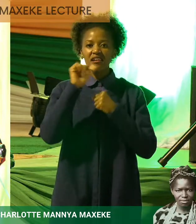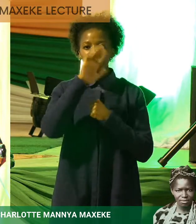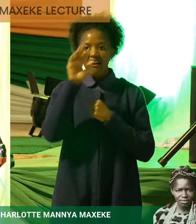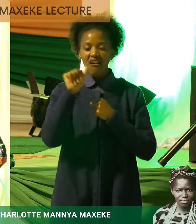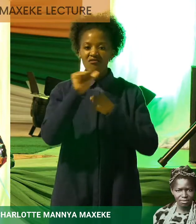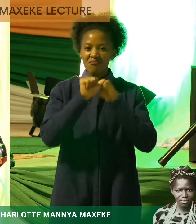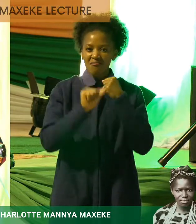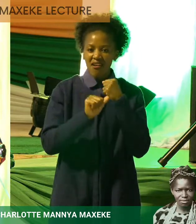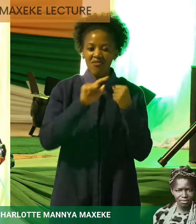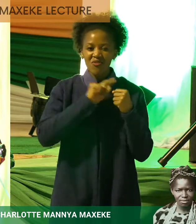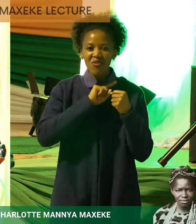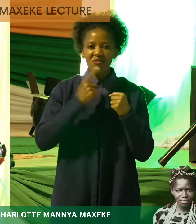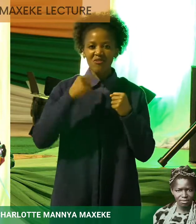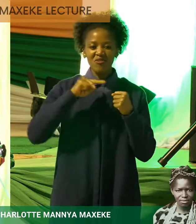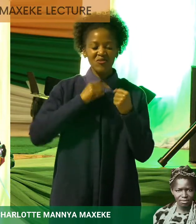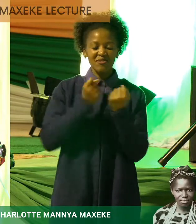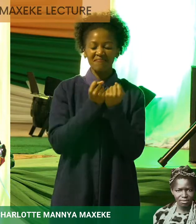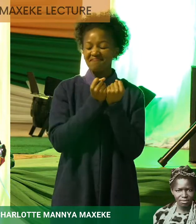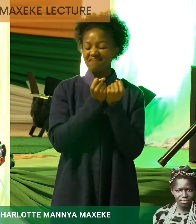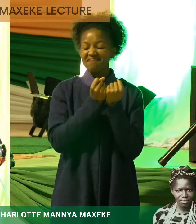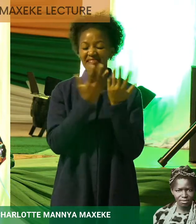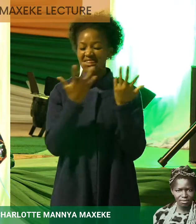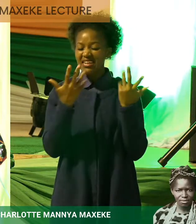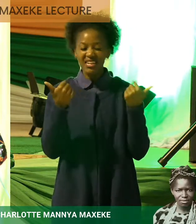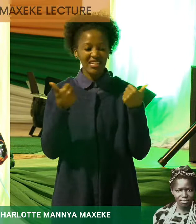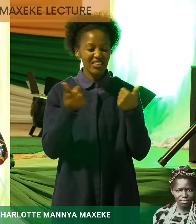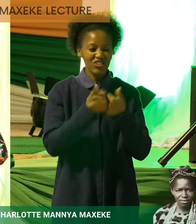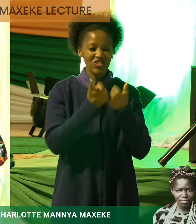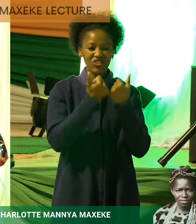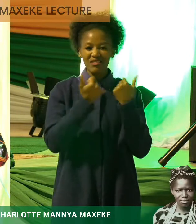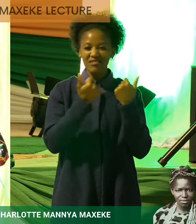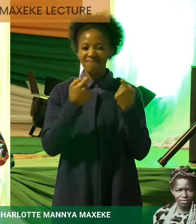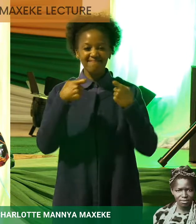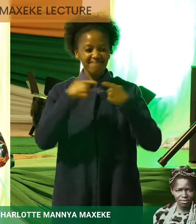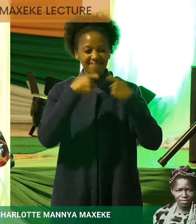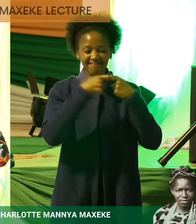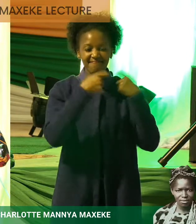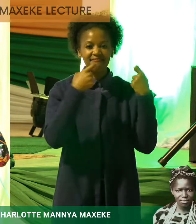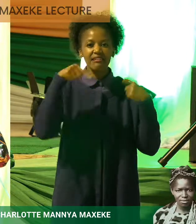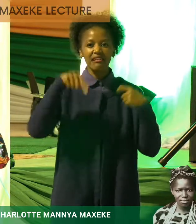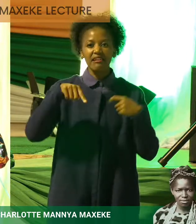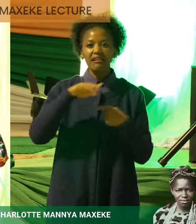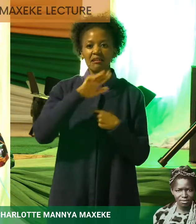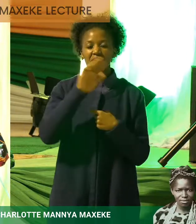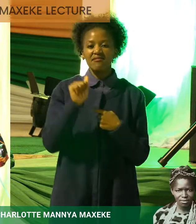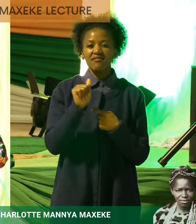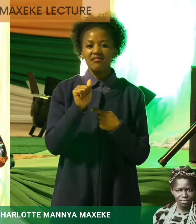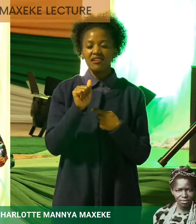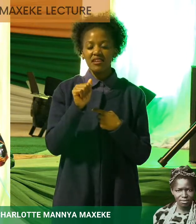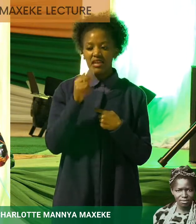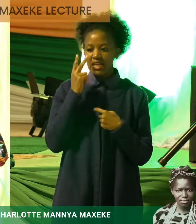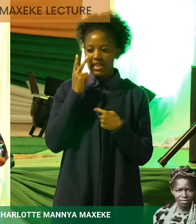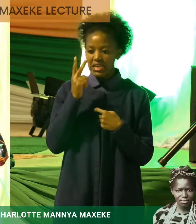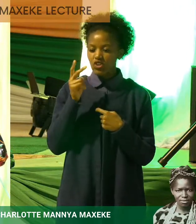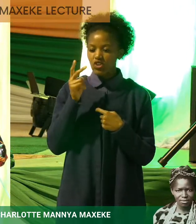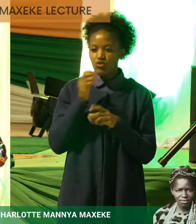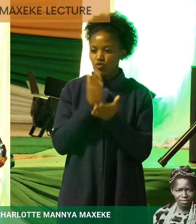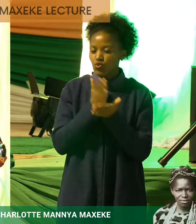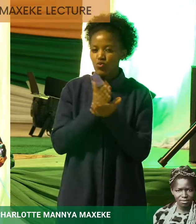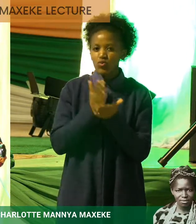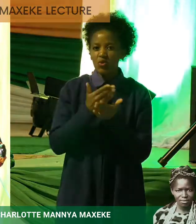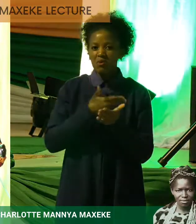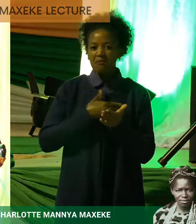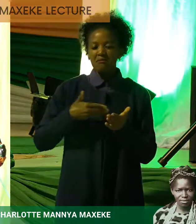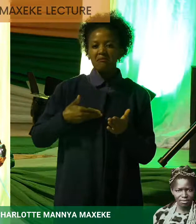many struggles as Africans, as is Lwelayo. And I'm sure Umam Charlotte Maxeke is turning in her grave to see that